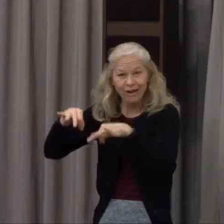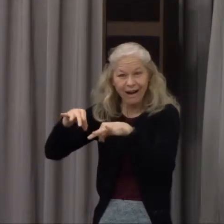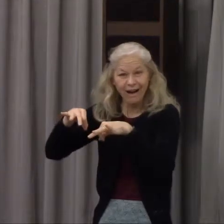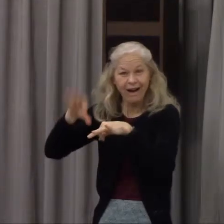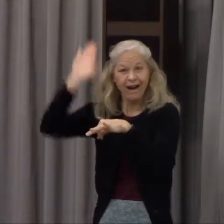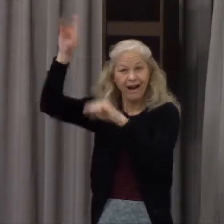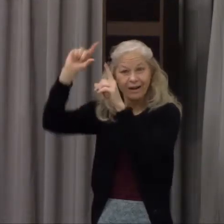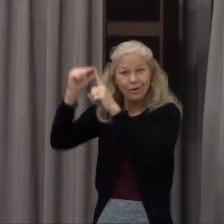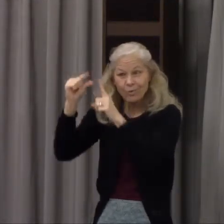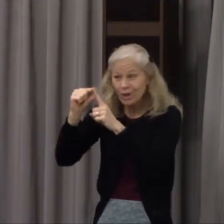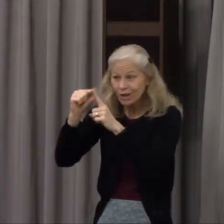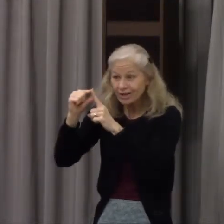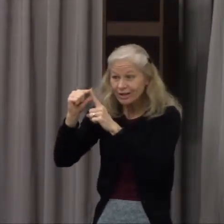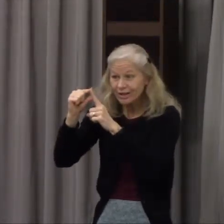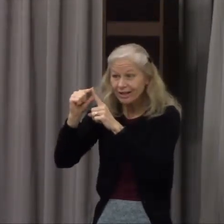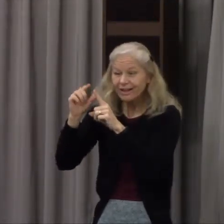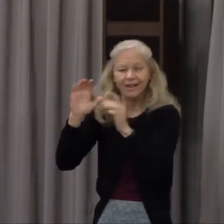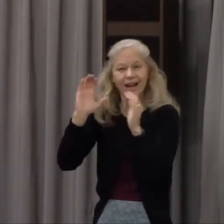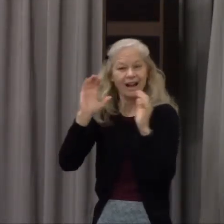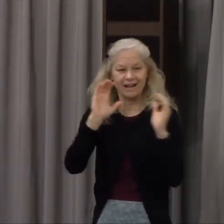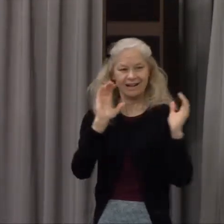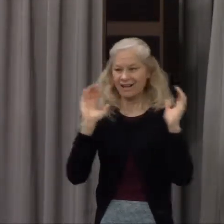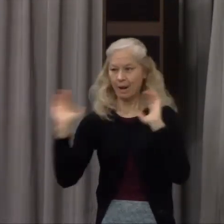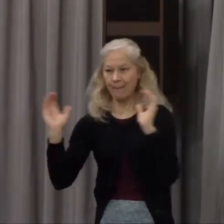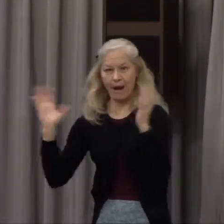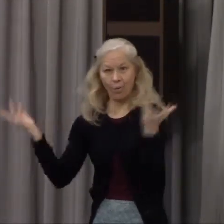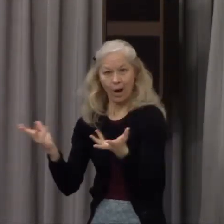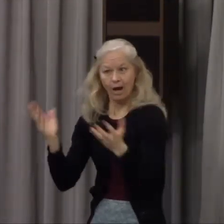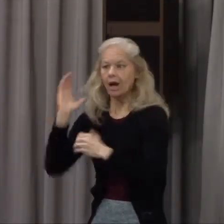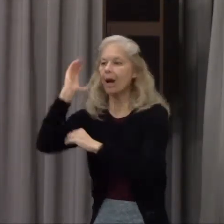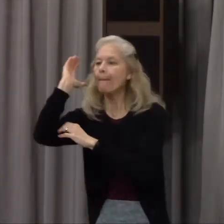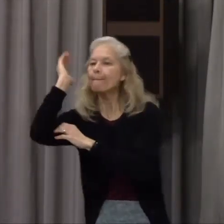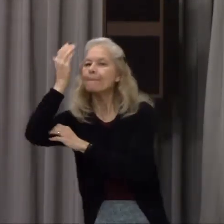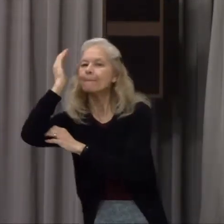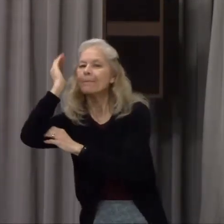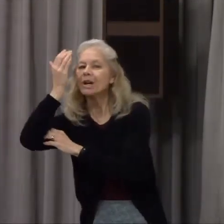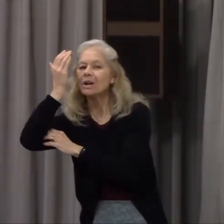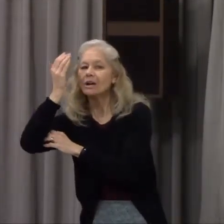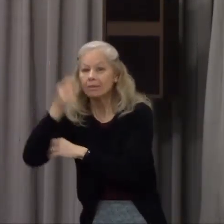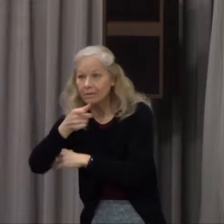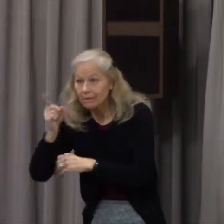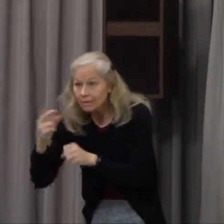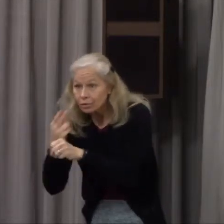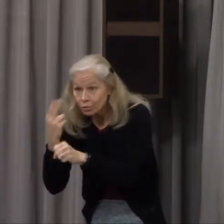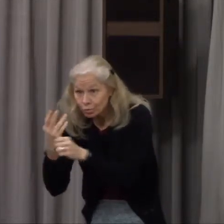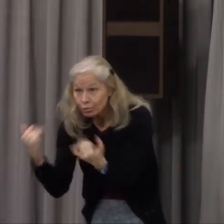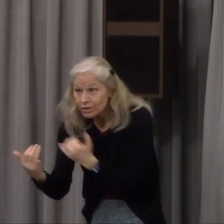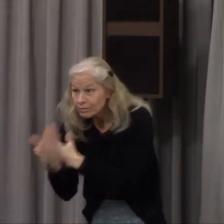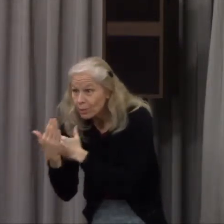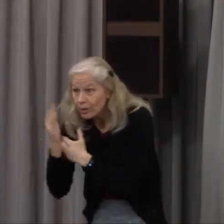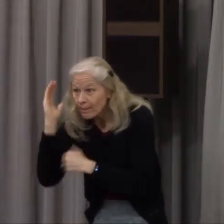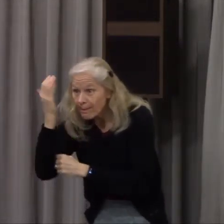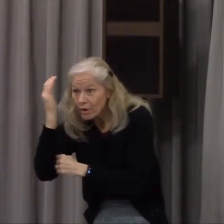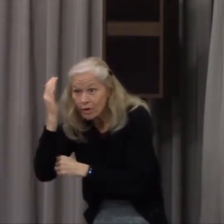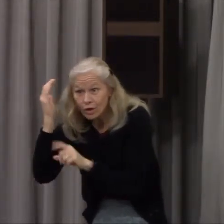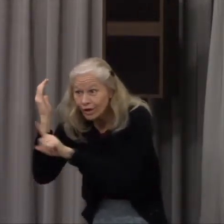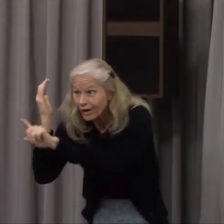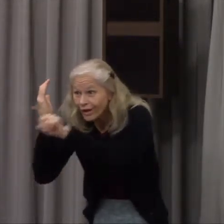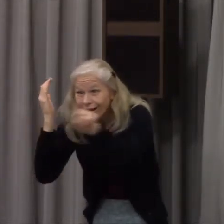We look in a mirror. James says, for if any man be a hearer of the word and not a doer, he's like unto a man beholding